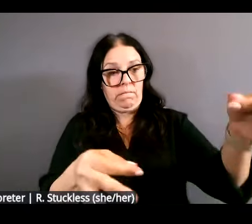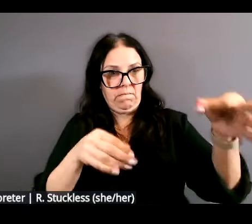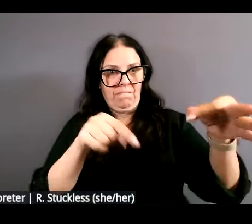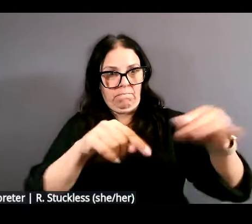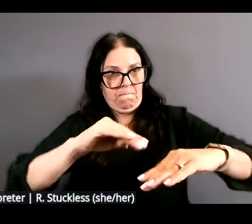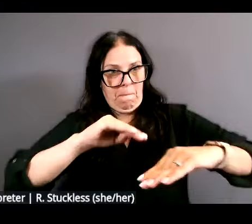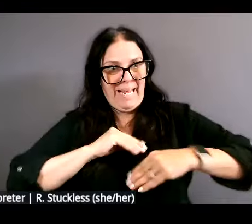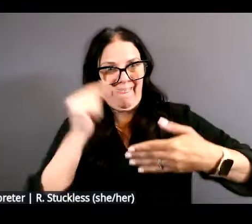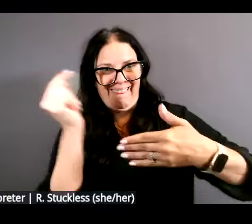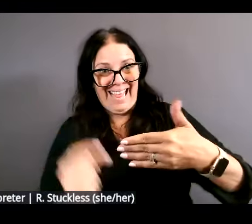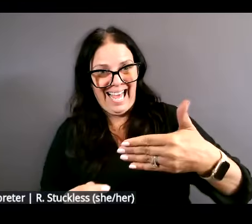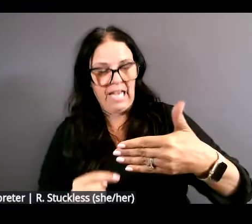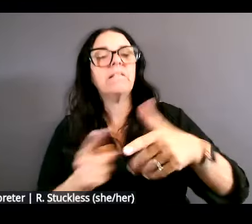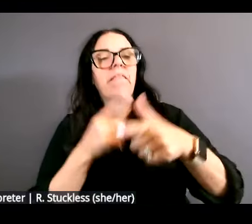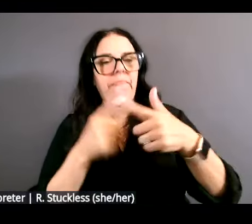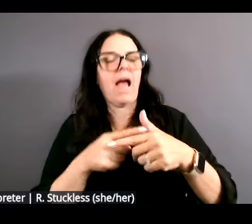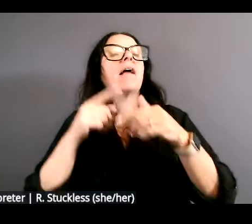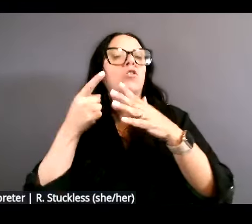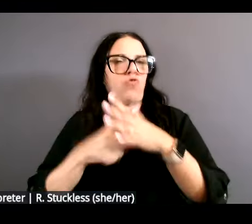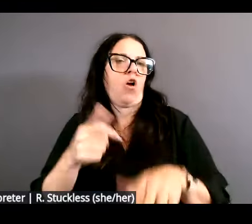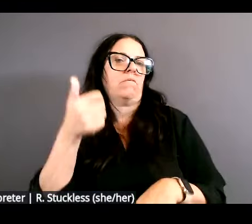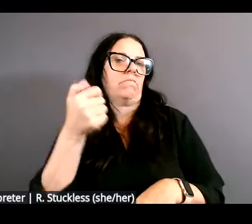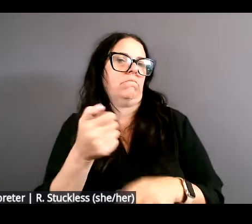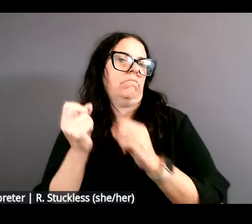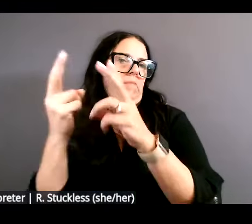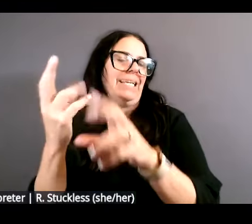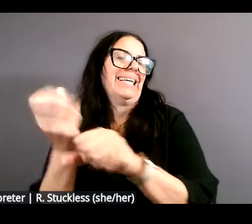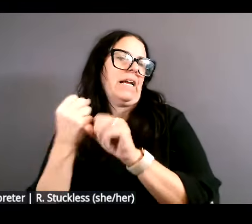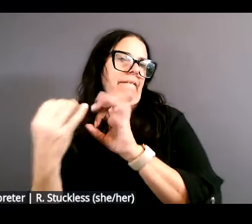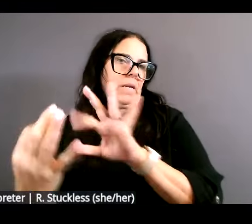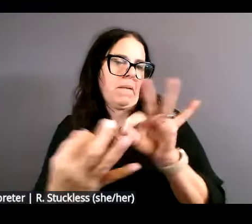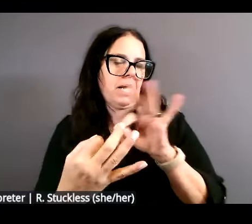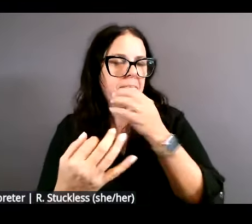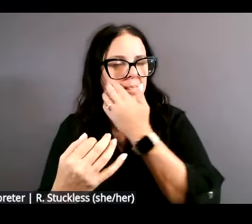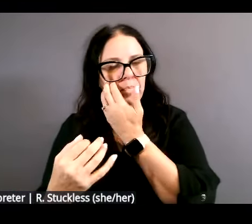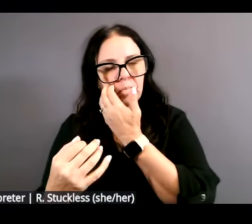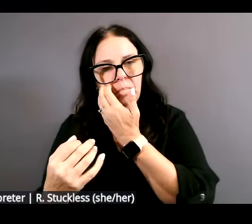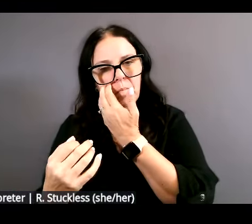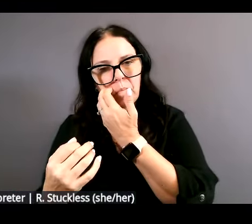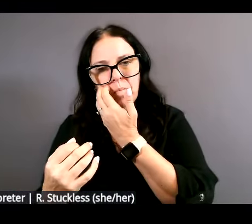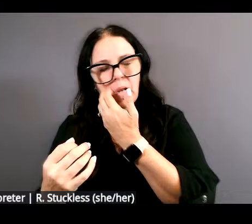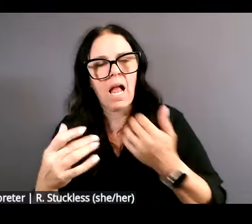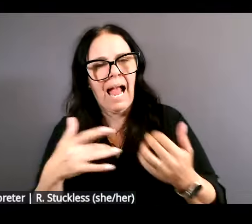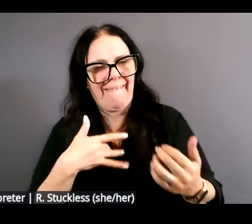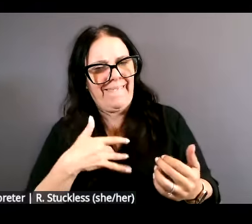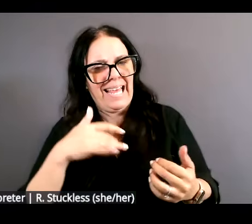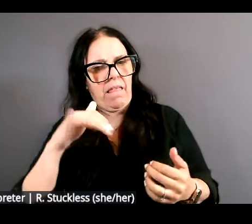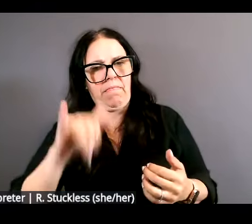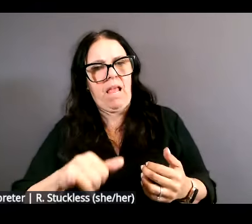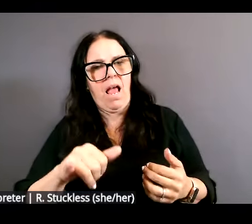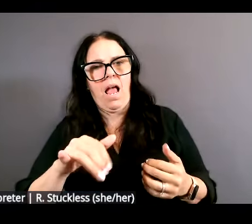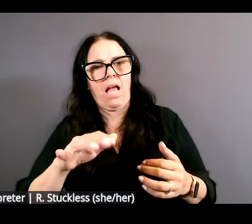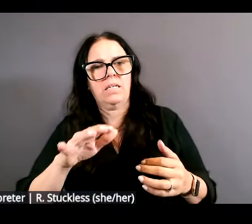unquote processing that I would make. I don't equate that as a change to processing like how we review signatures or anything like that. That's